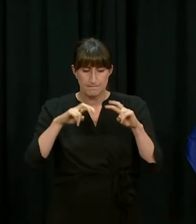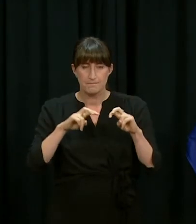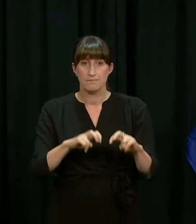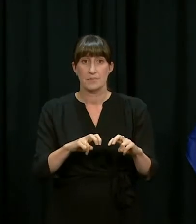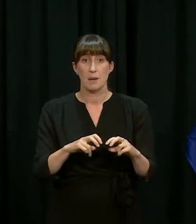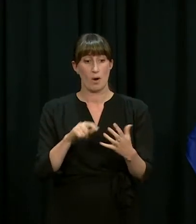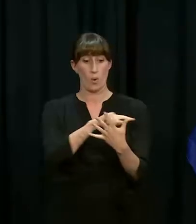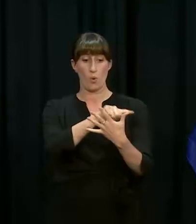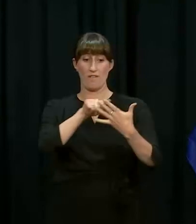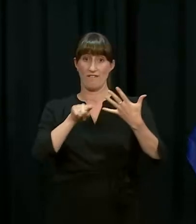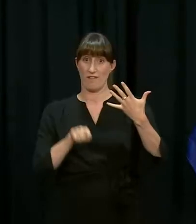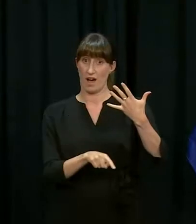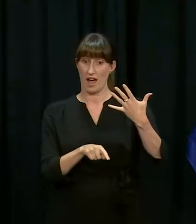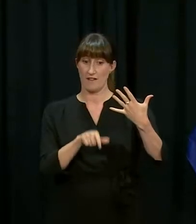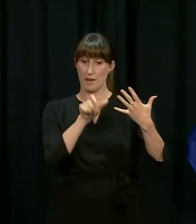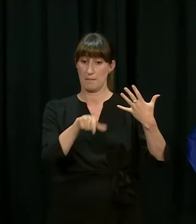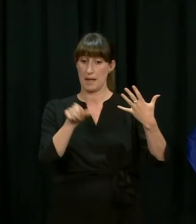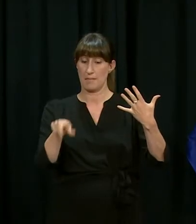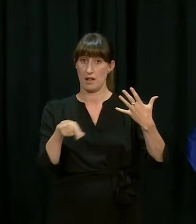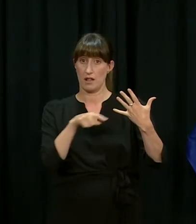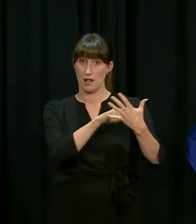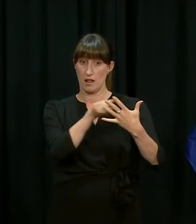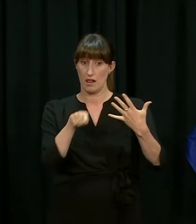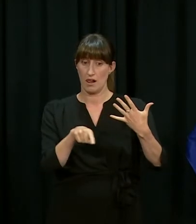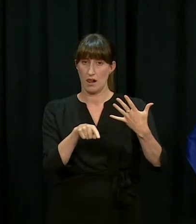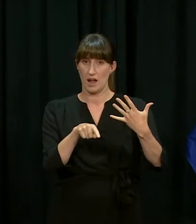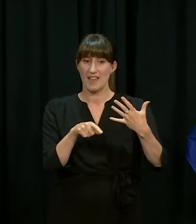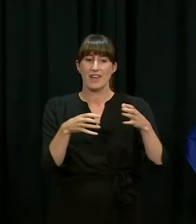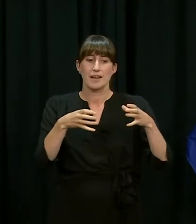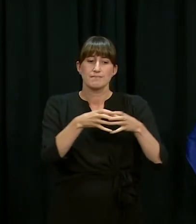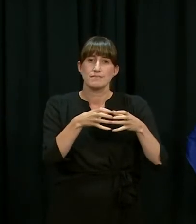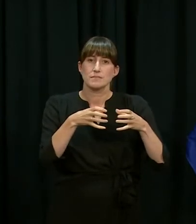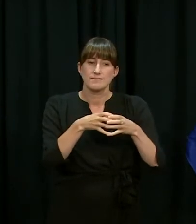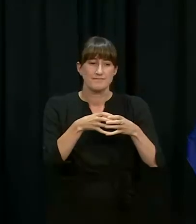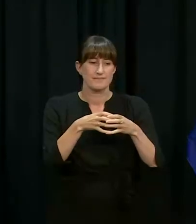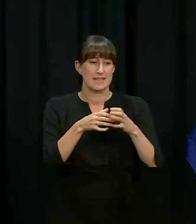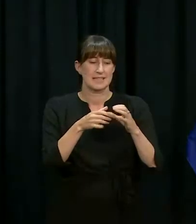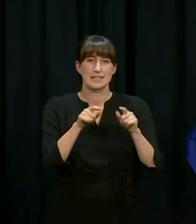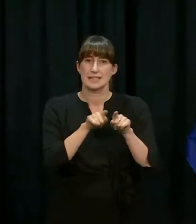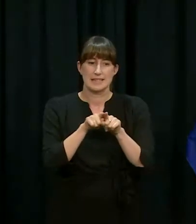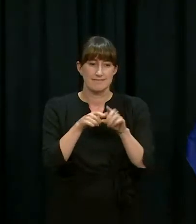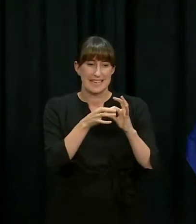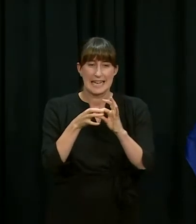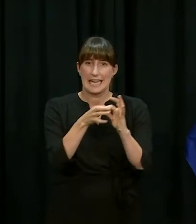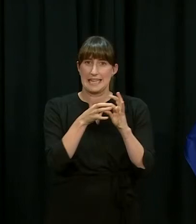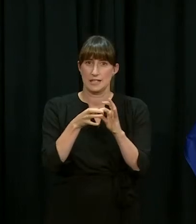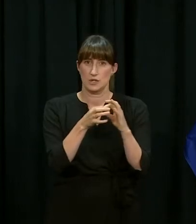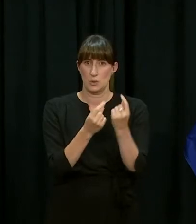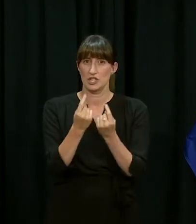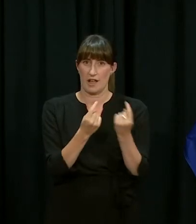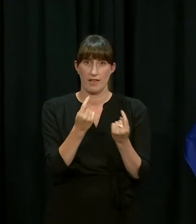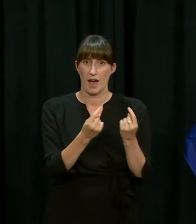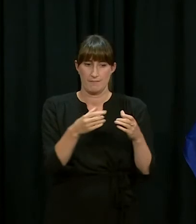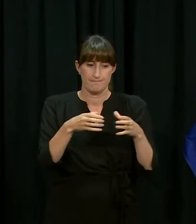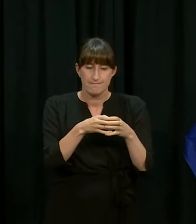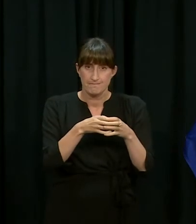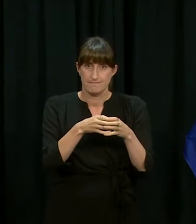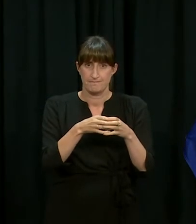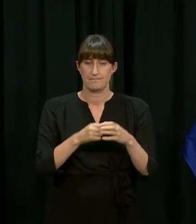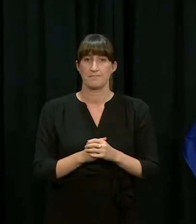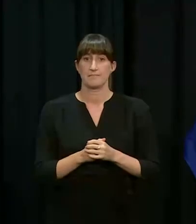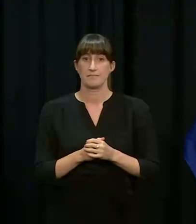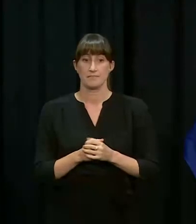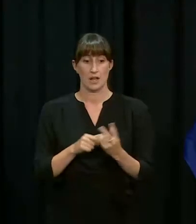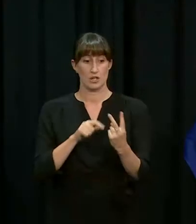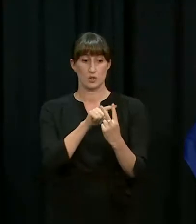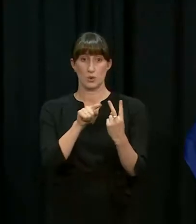of our cases remain in a tight configuration with clear epidemiological linkages. Both of the new